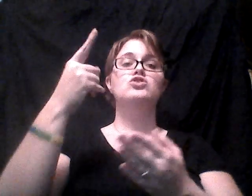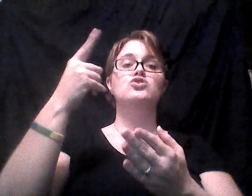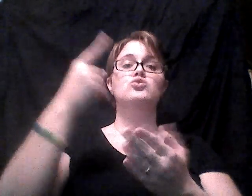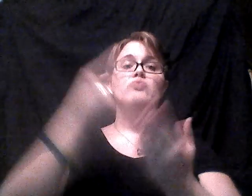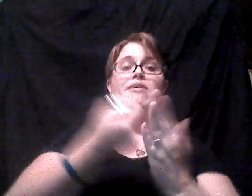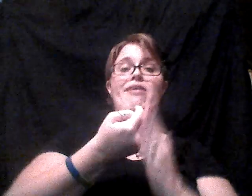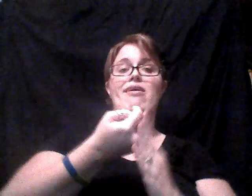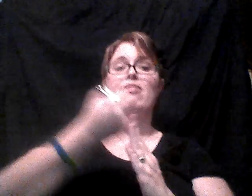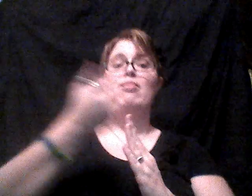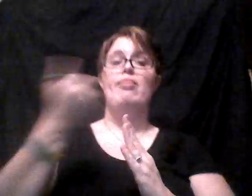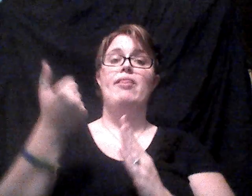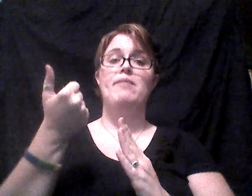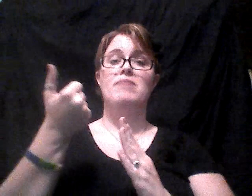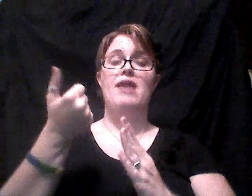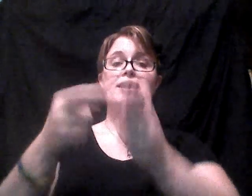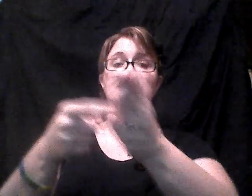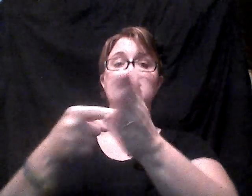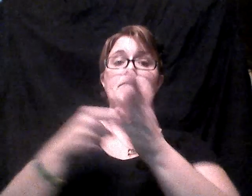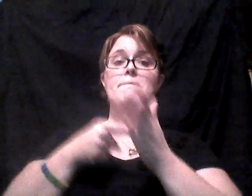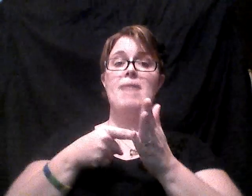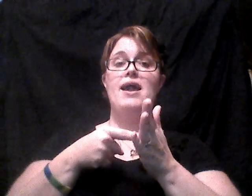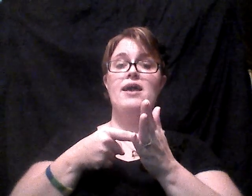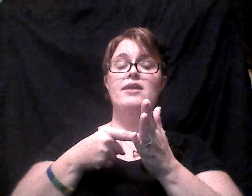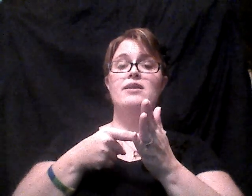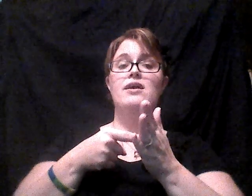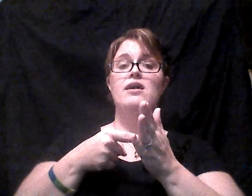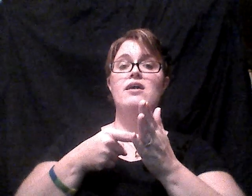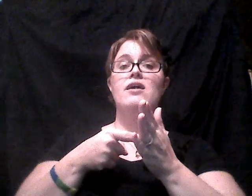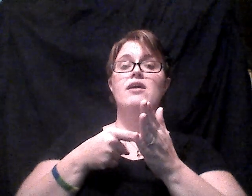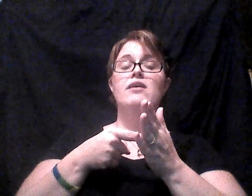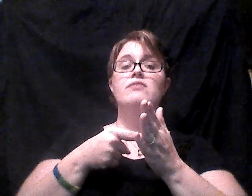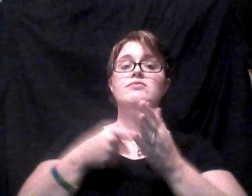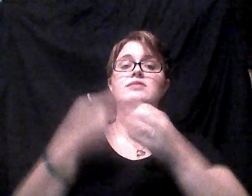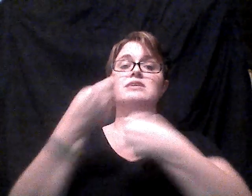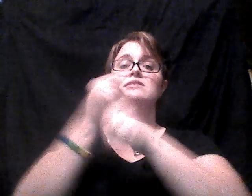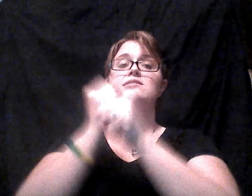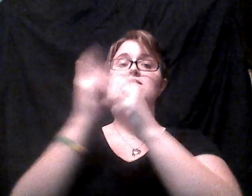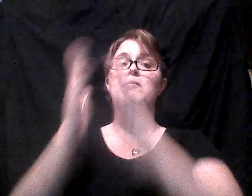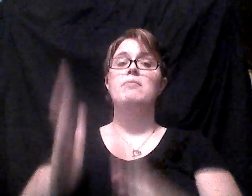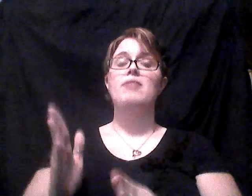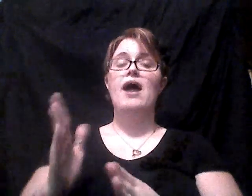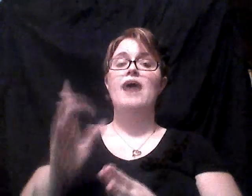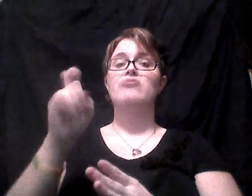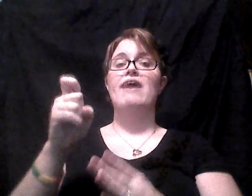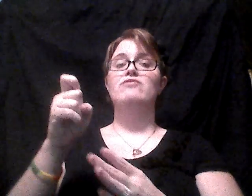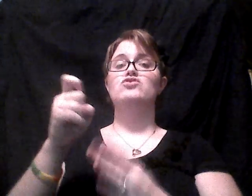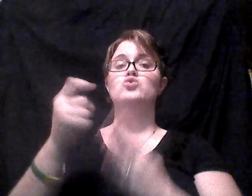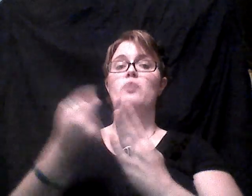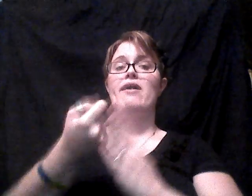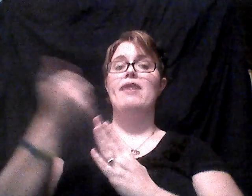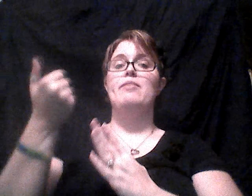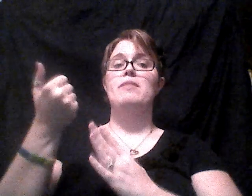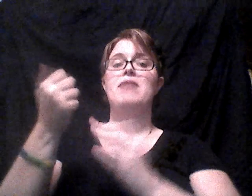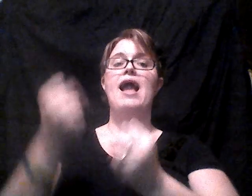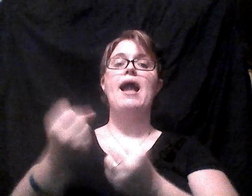then people that have supply have to drop their prices or have to fire workers. So if you work for the kazoo factory and we stop